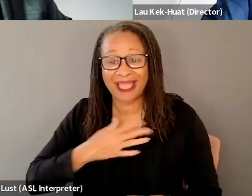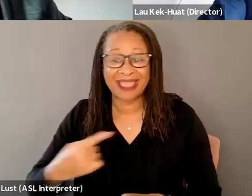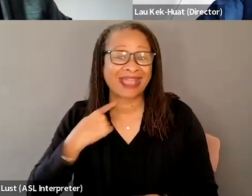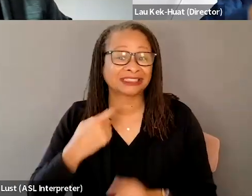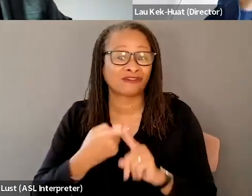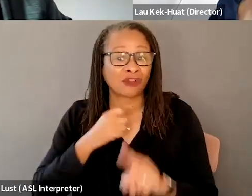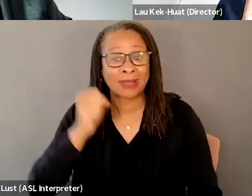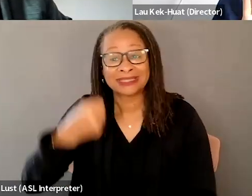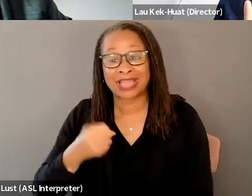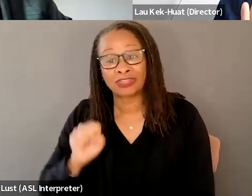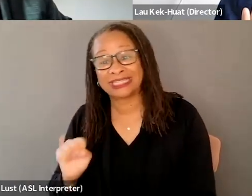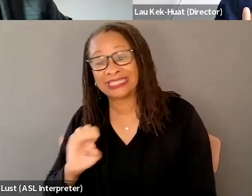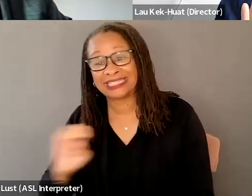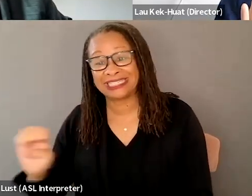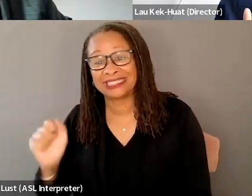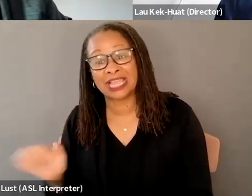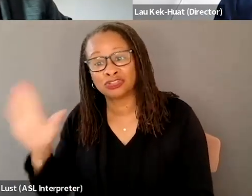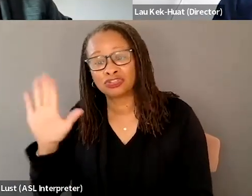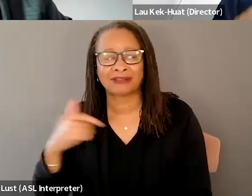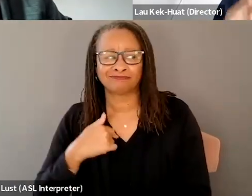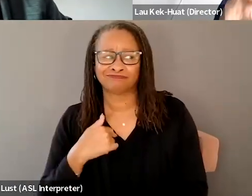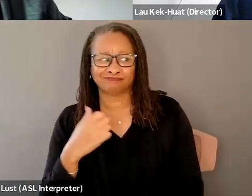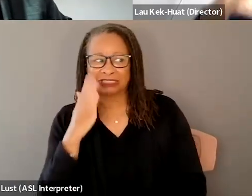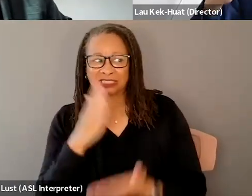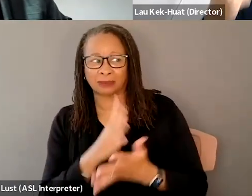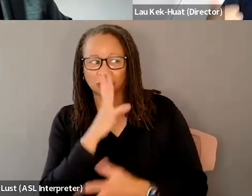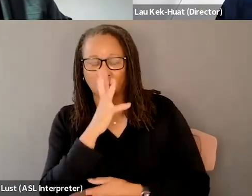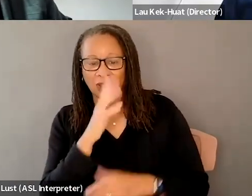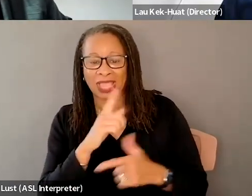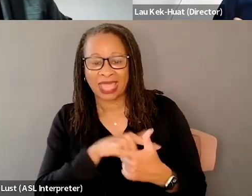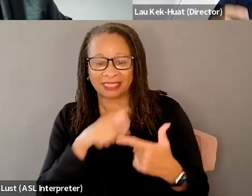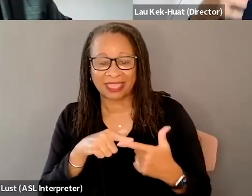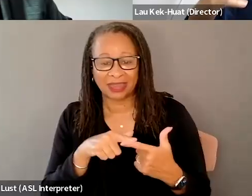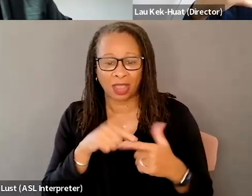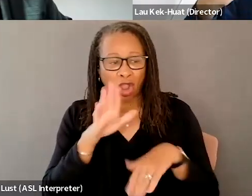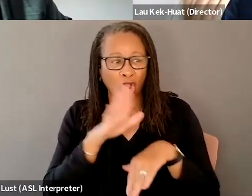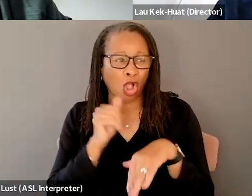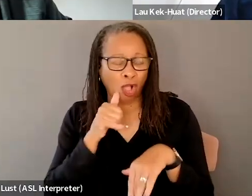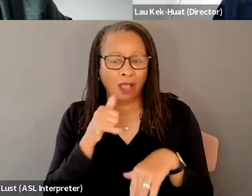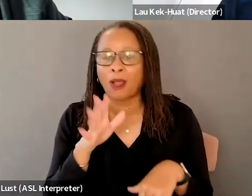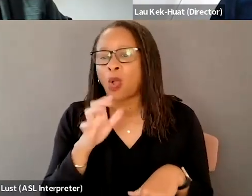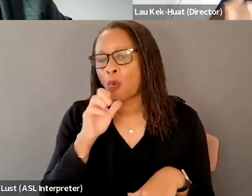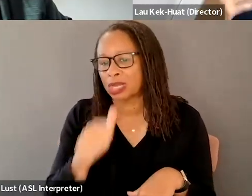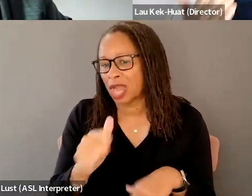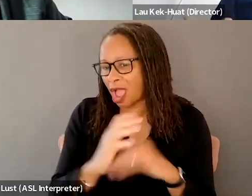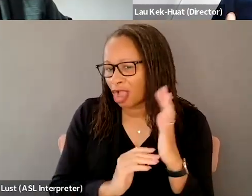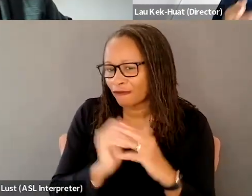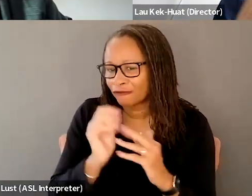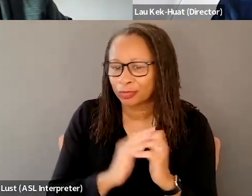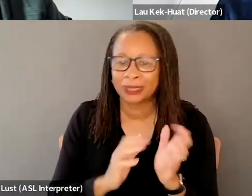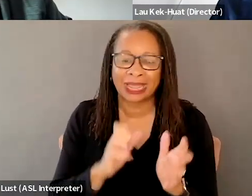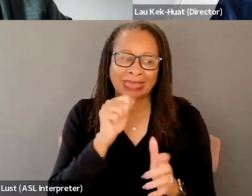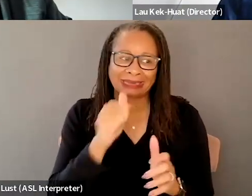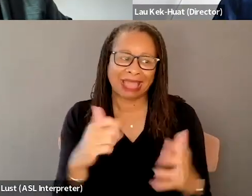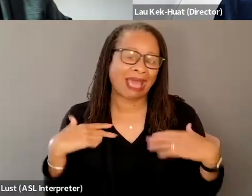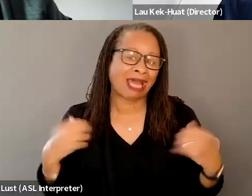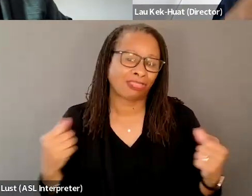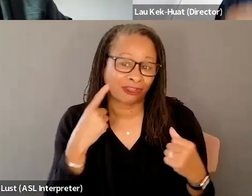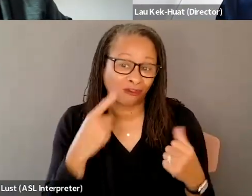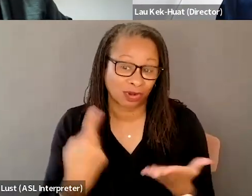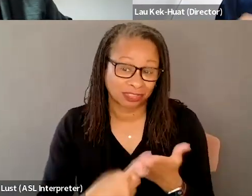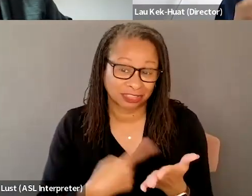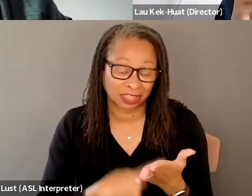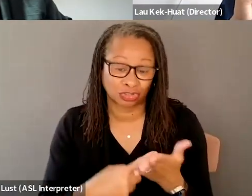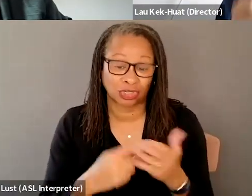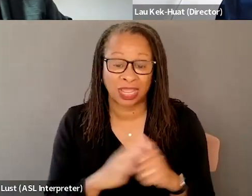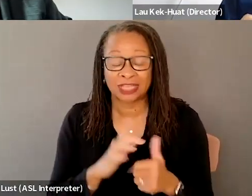Asia. So they will stop talking to me. And then when I call them, they will say, oh, they are not uncomfortable, they are not healthy for the talk. So